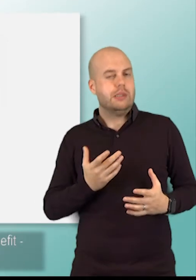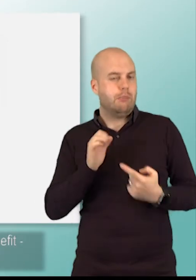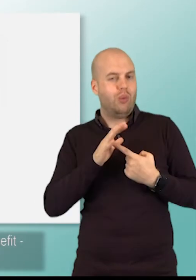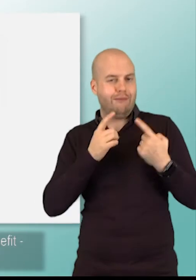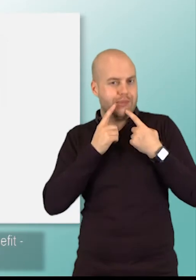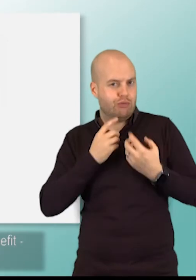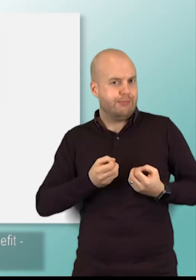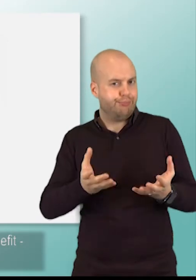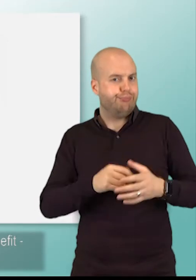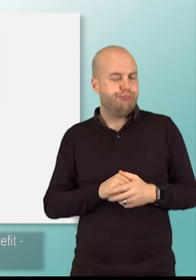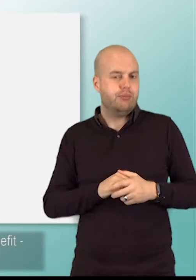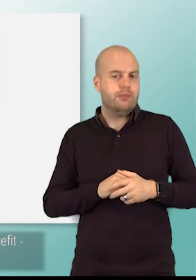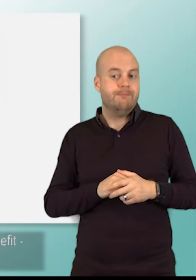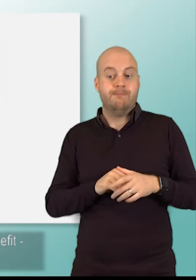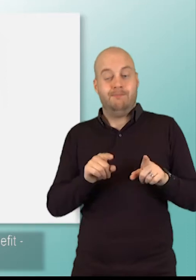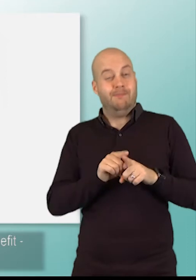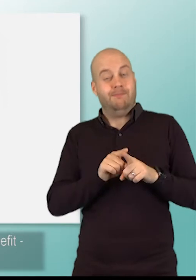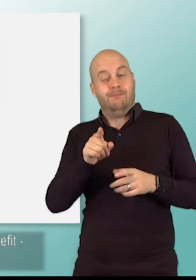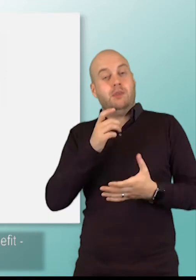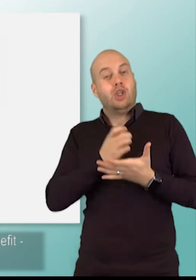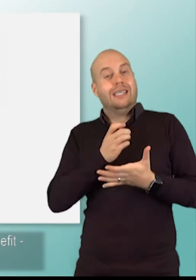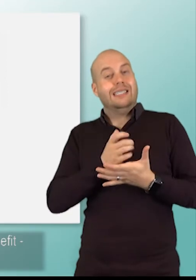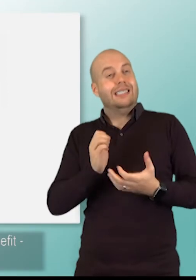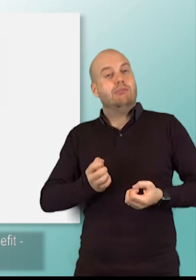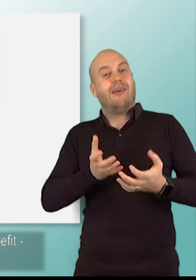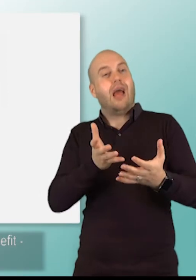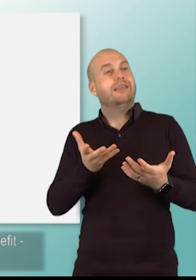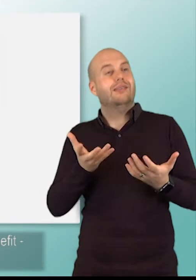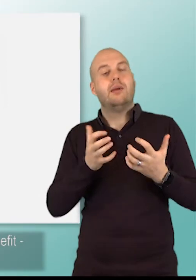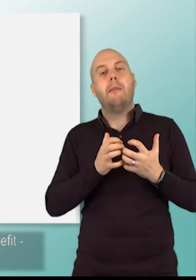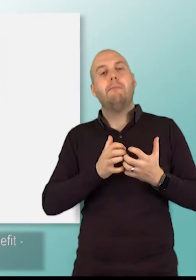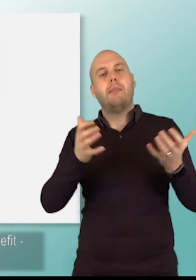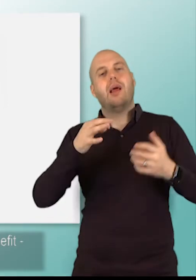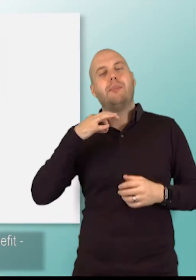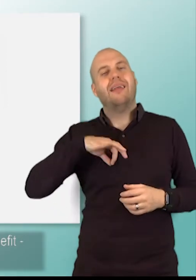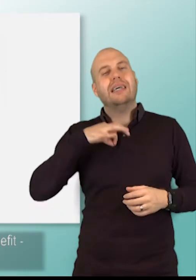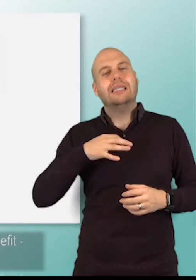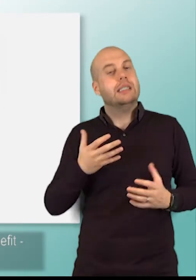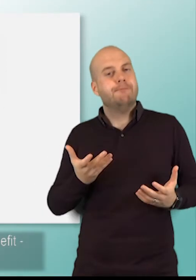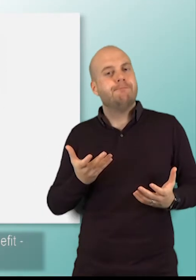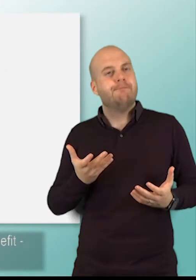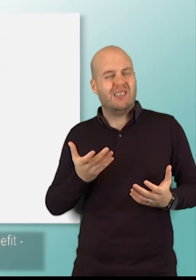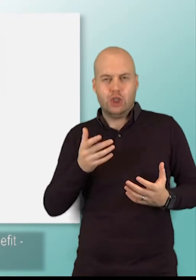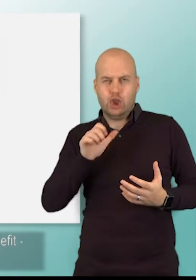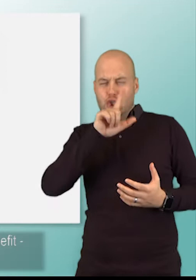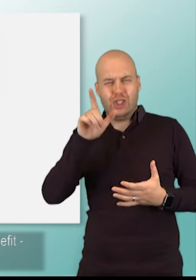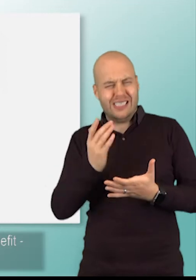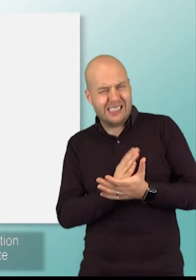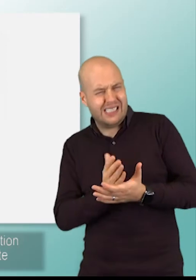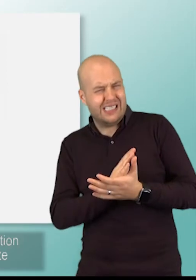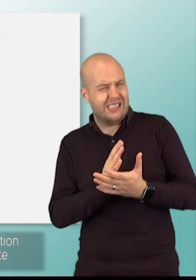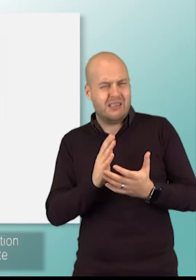about. And charities that don't provide public benefit. There's a lot of legal